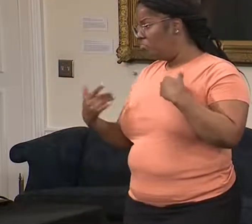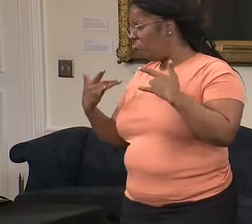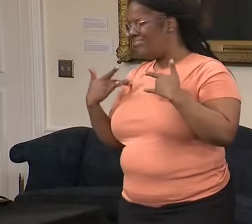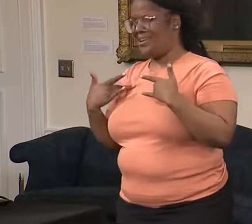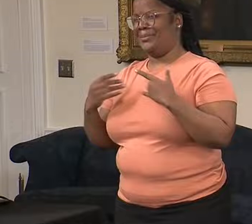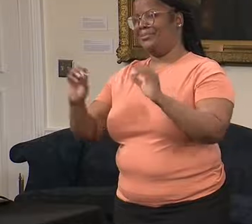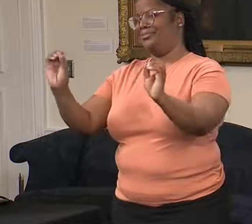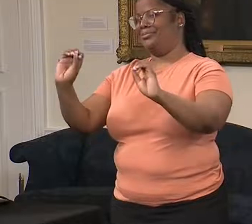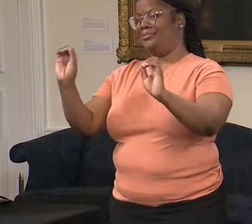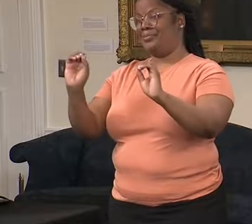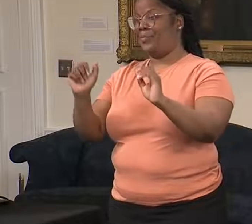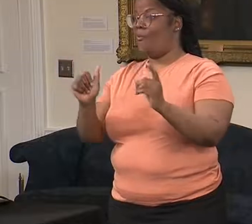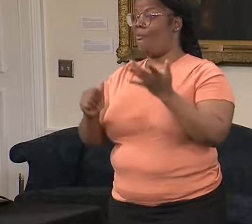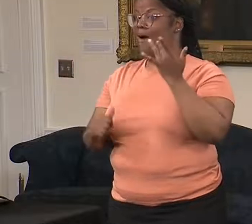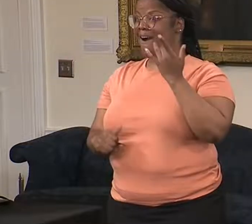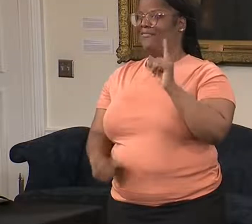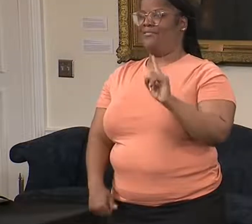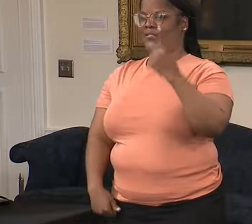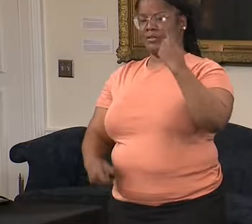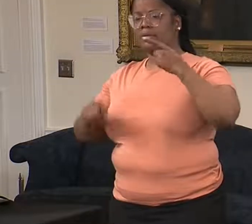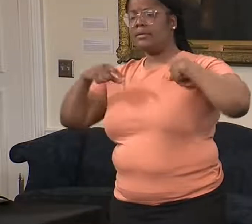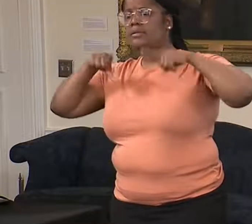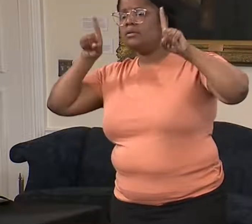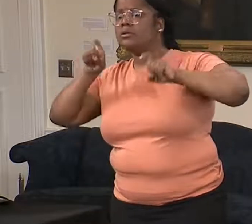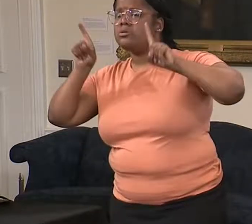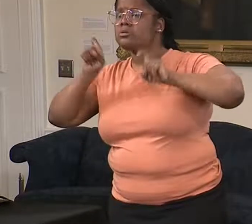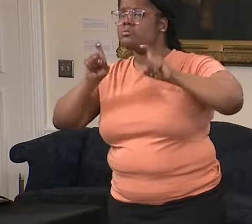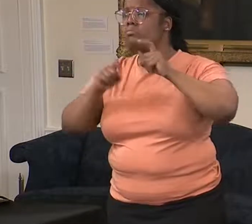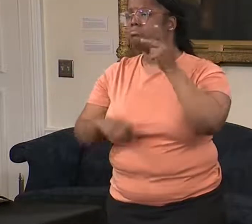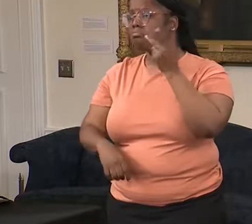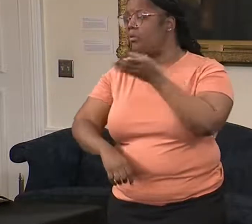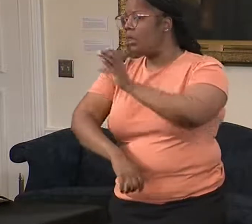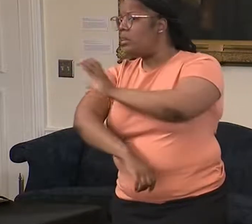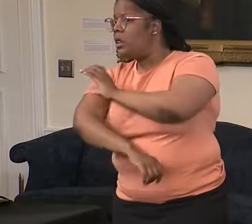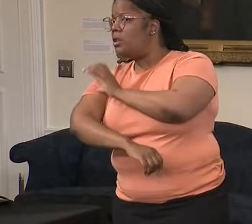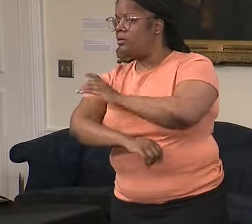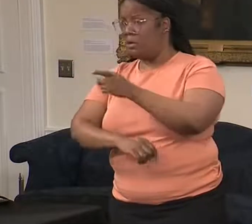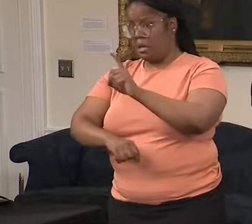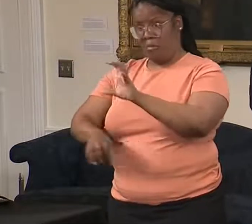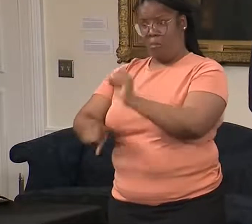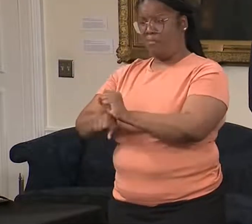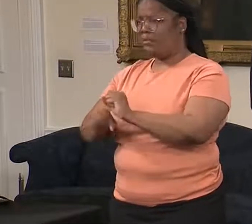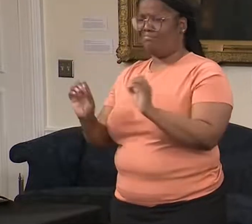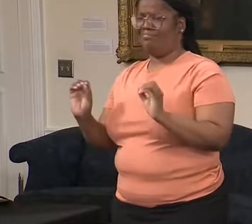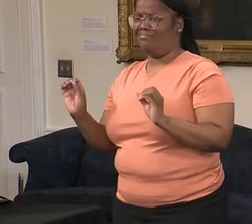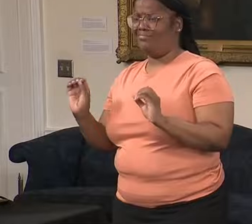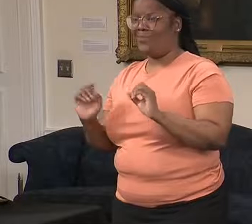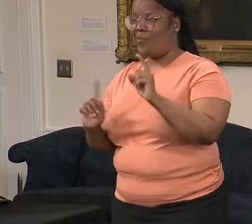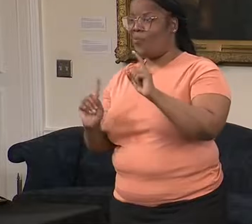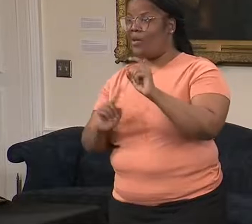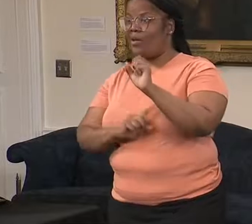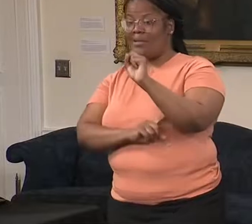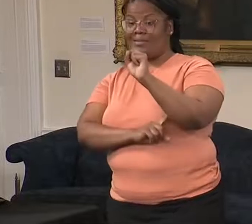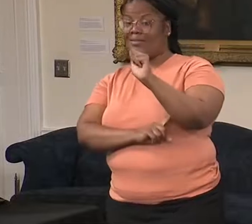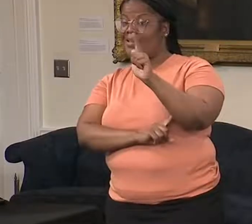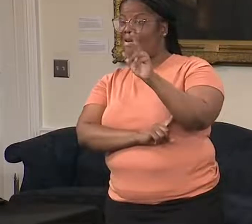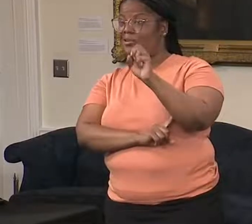first trial of opening up a walk-up line in Salisbury, and 500 people the next